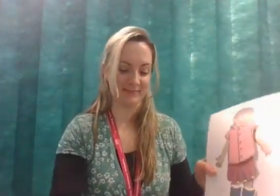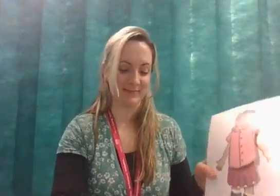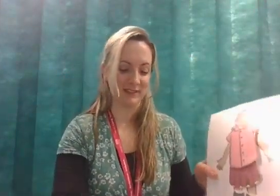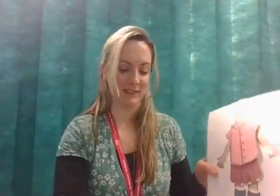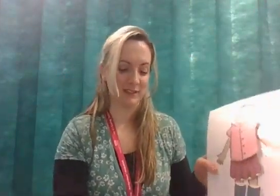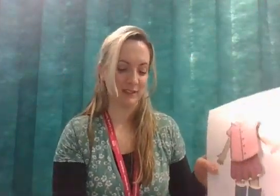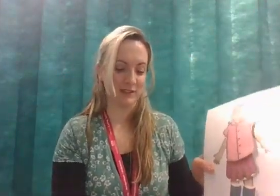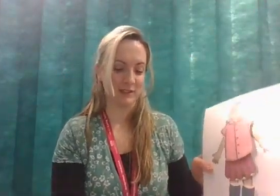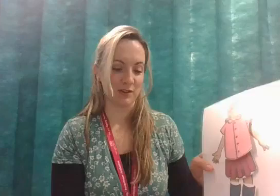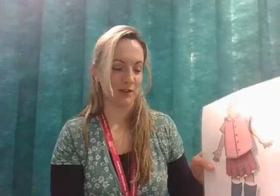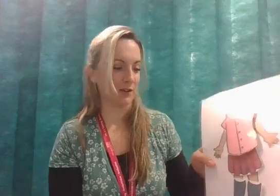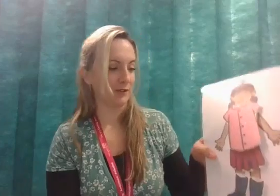So,